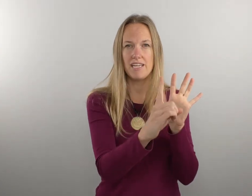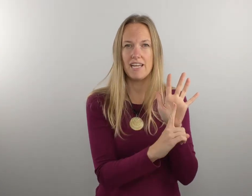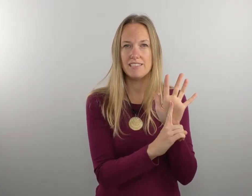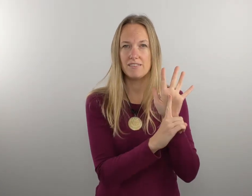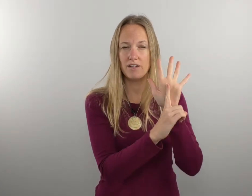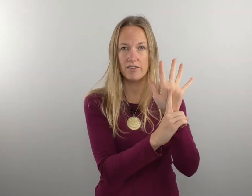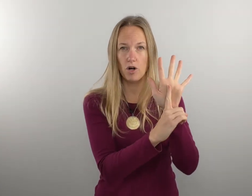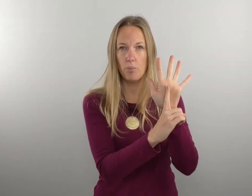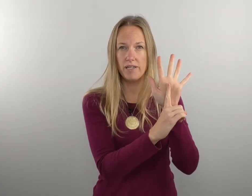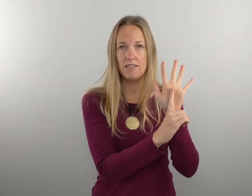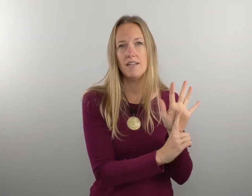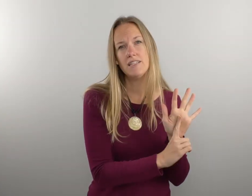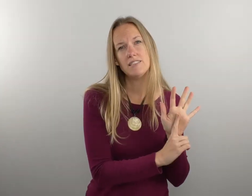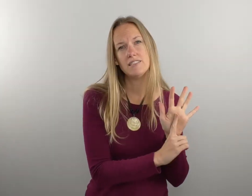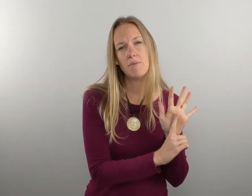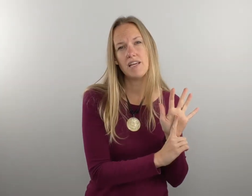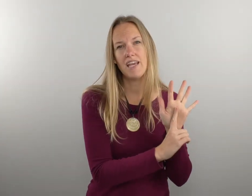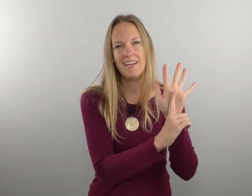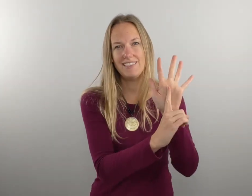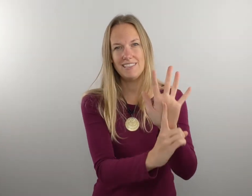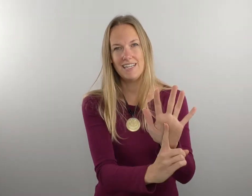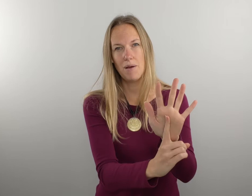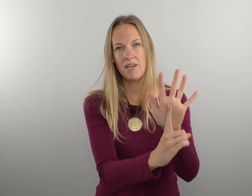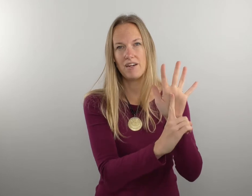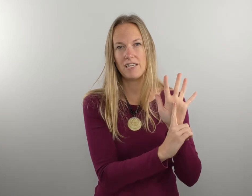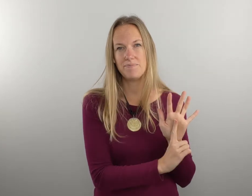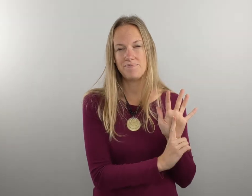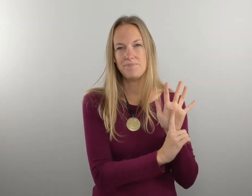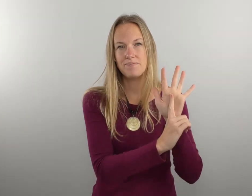index in front of your open, dominant hand, appearing.